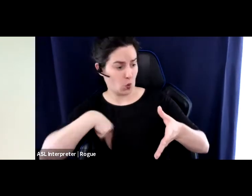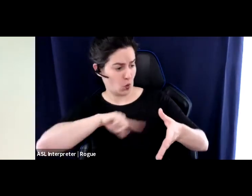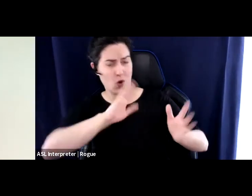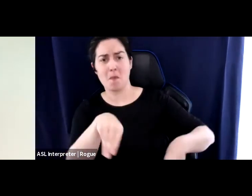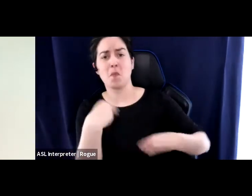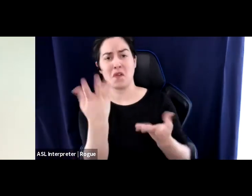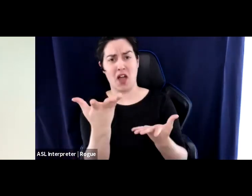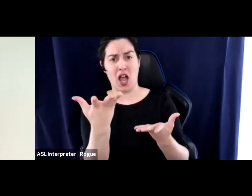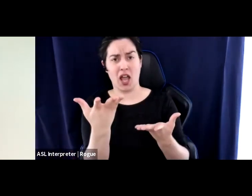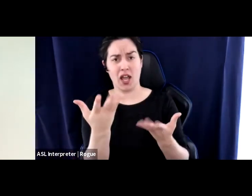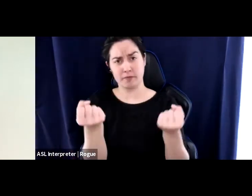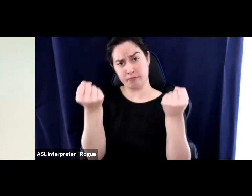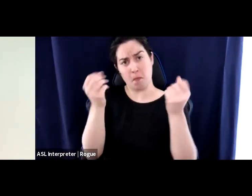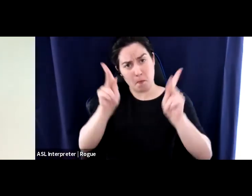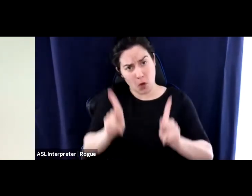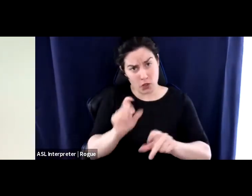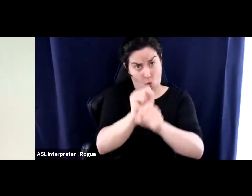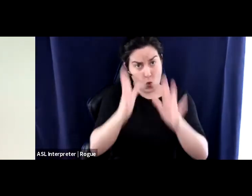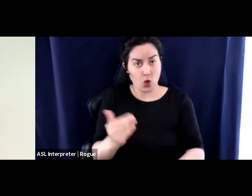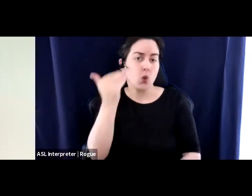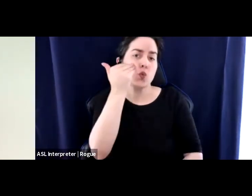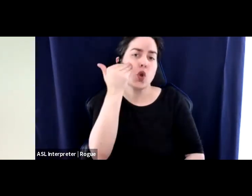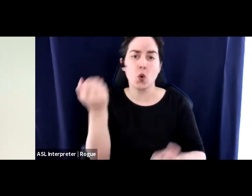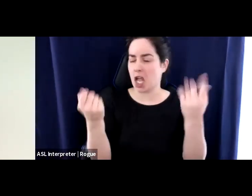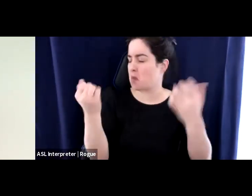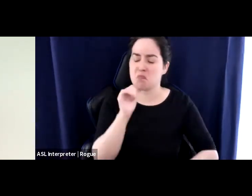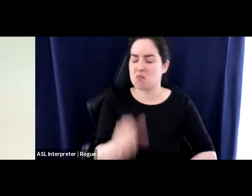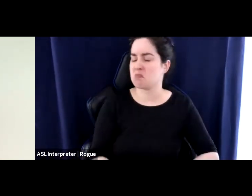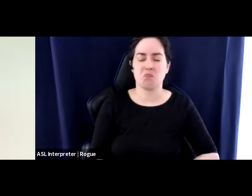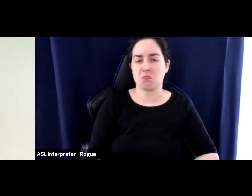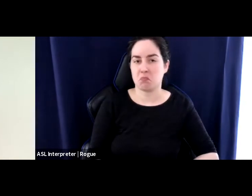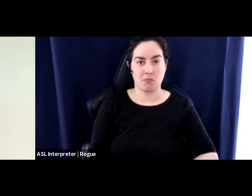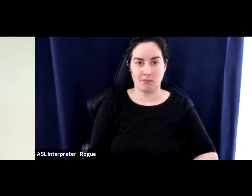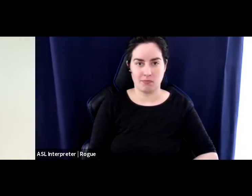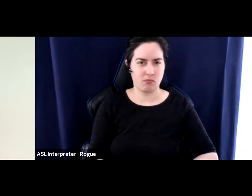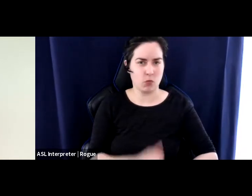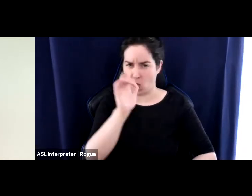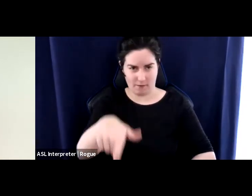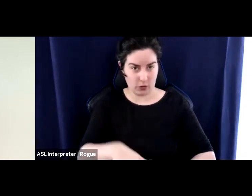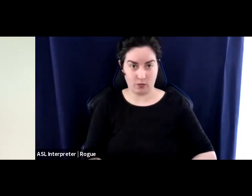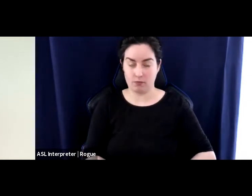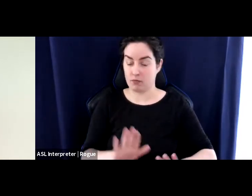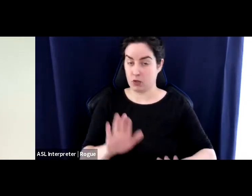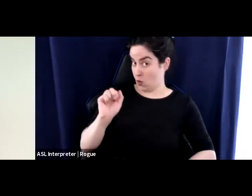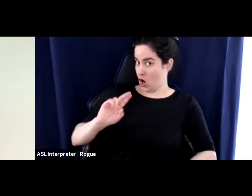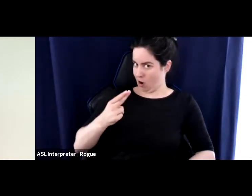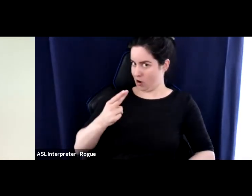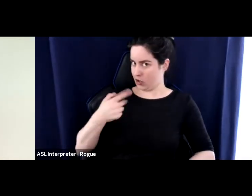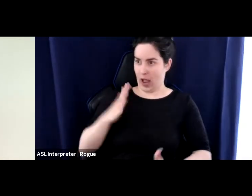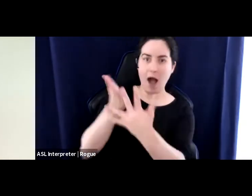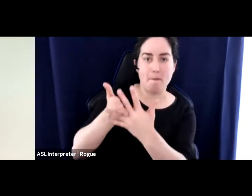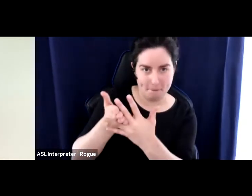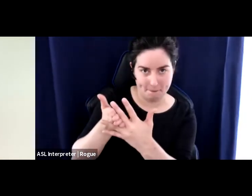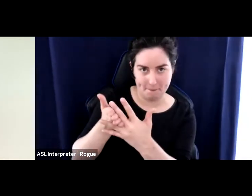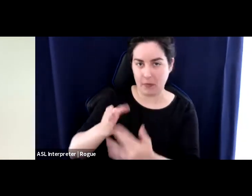with American Sign Language. So in that case, Arch represented an intervener, the Canadian Hearing Society, in the